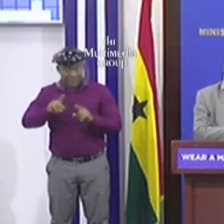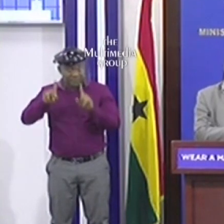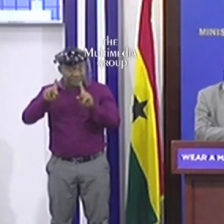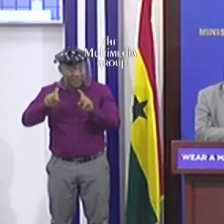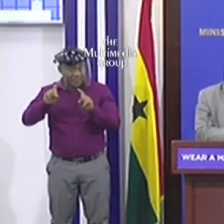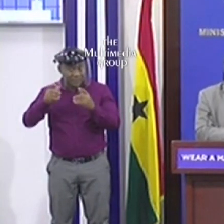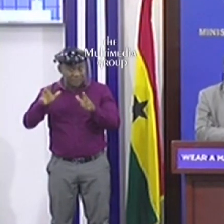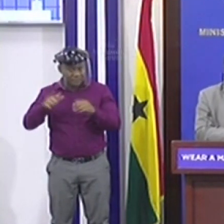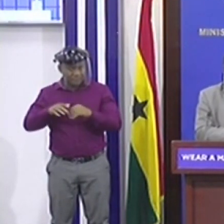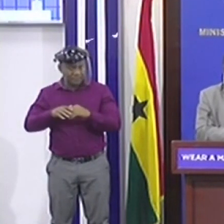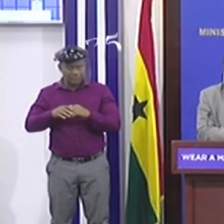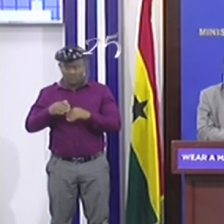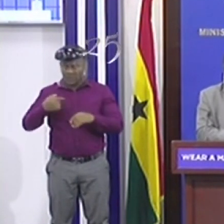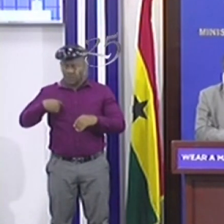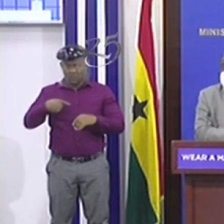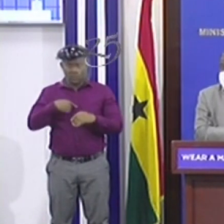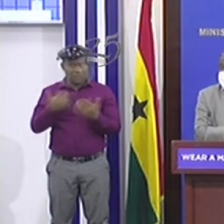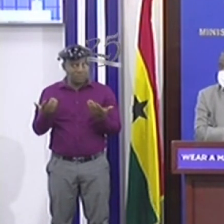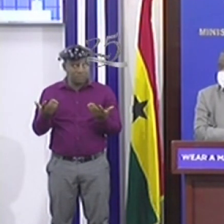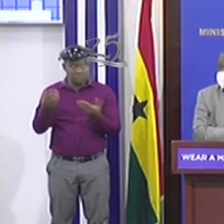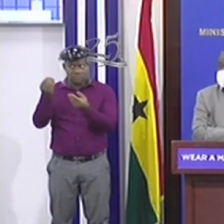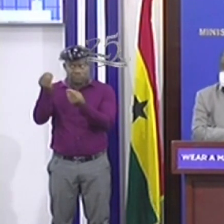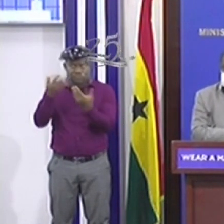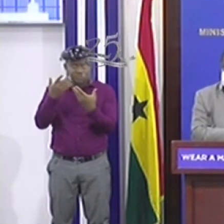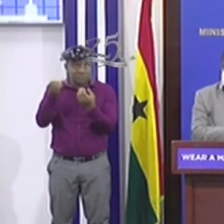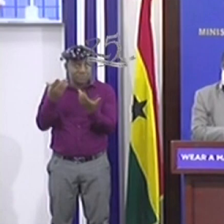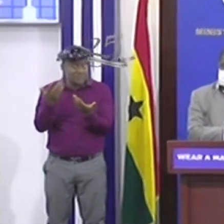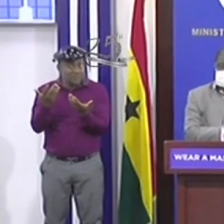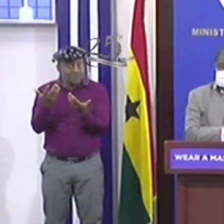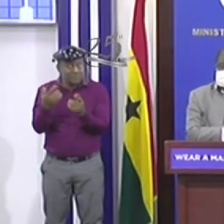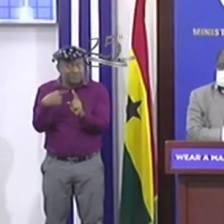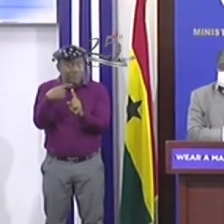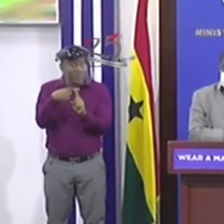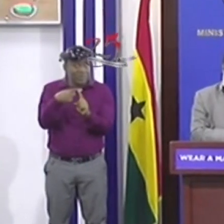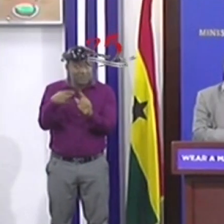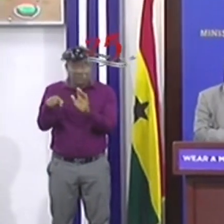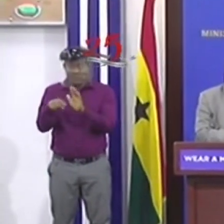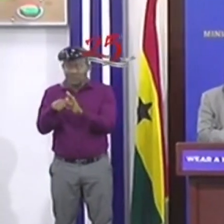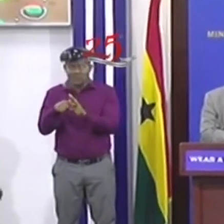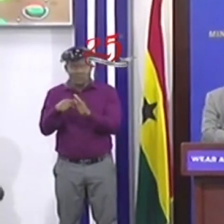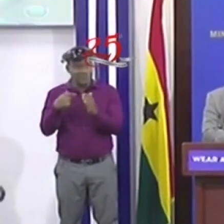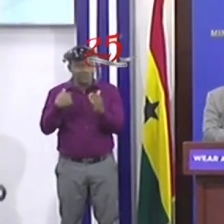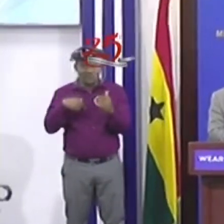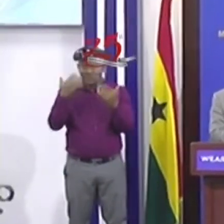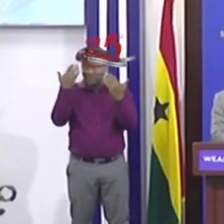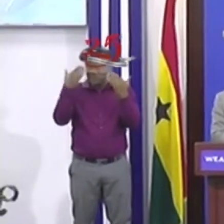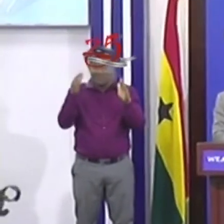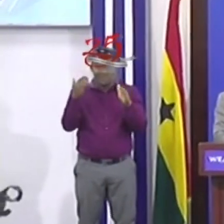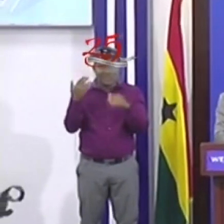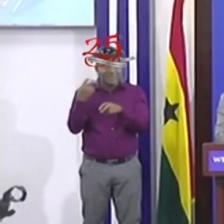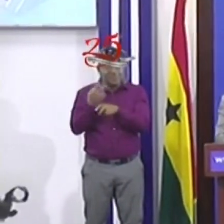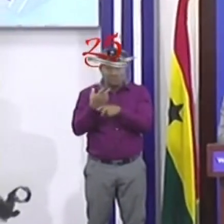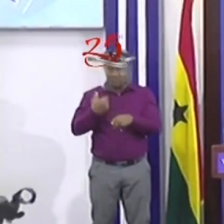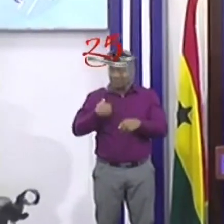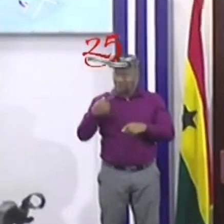have no official report on the test outcome, so it will be difficult for me to provide any